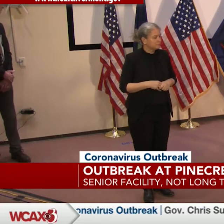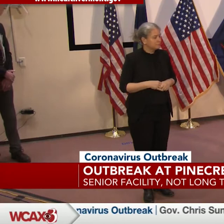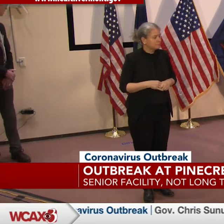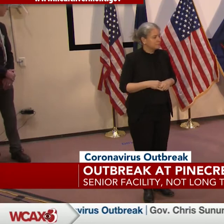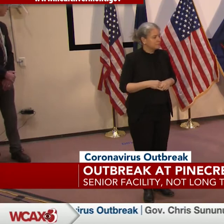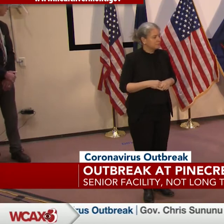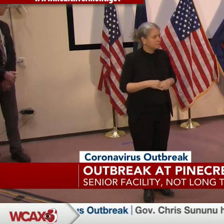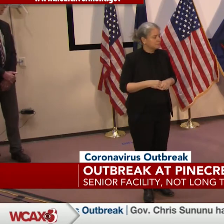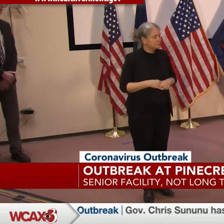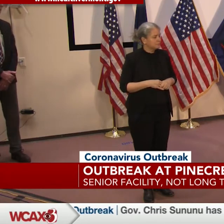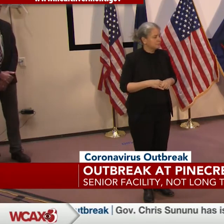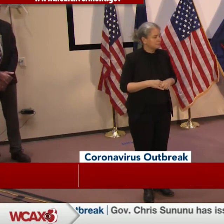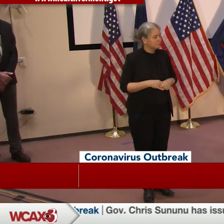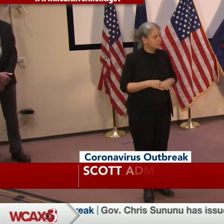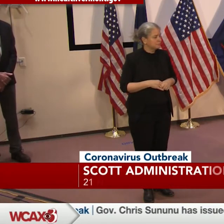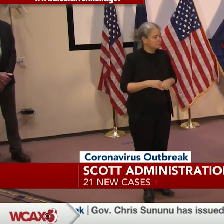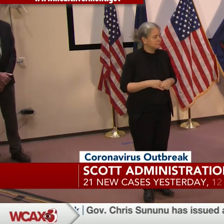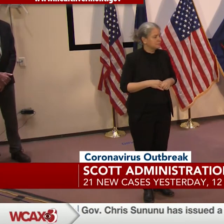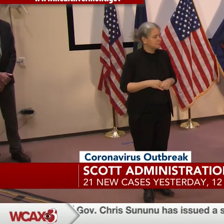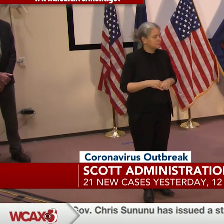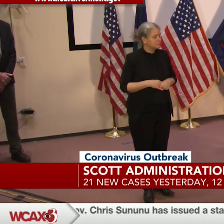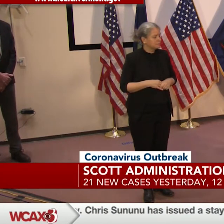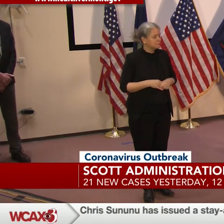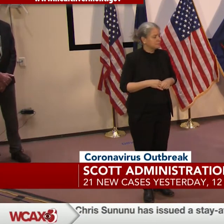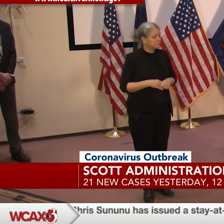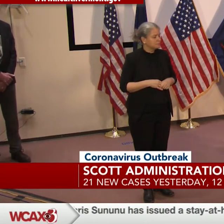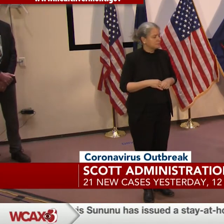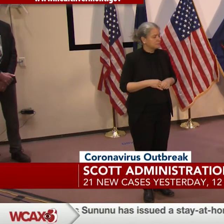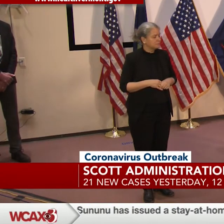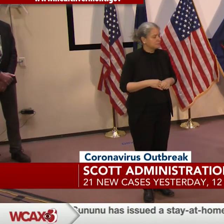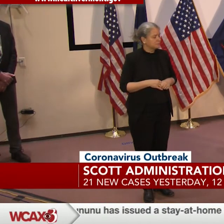Greg, you may need to unmute your phone or we're going to move to the next caller.